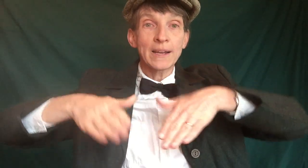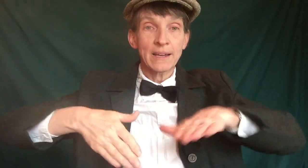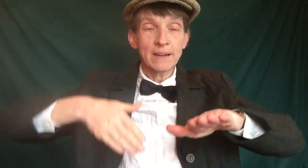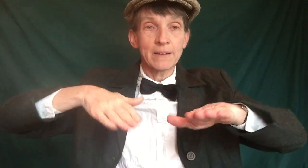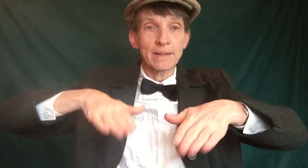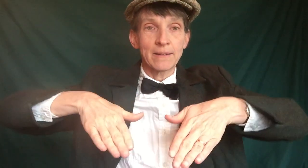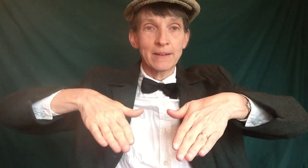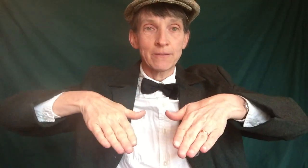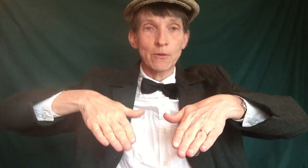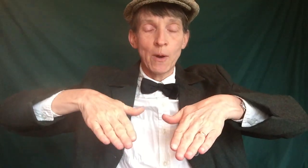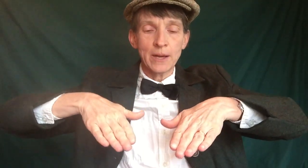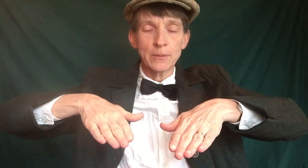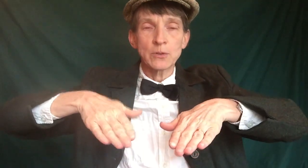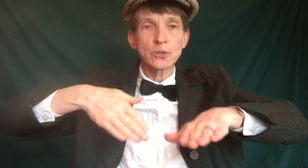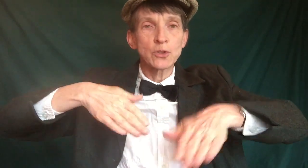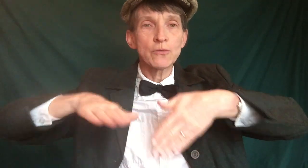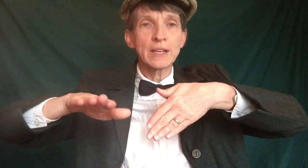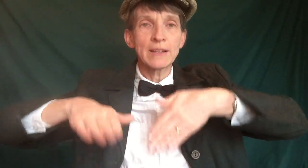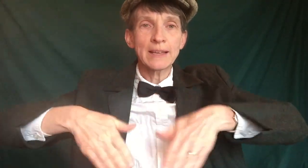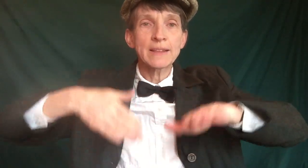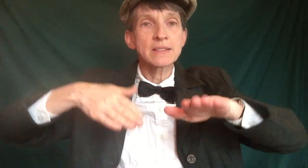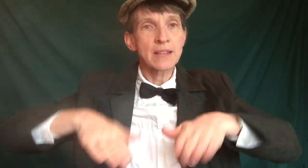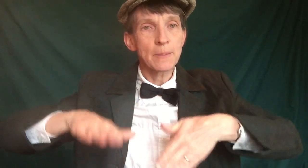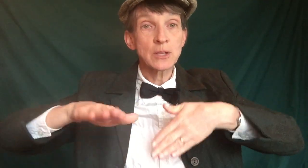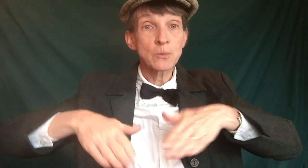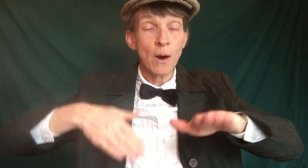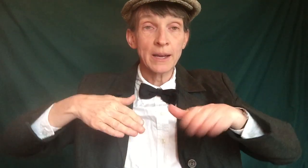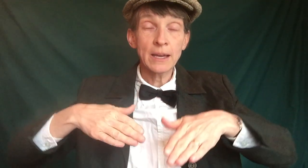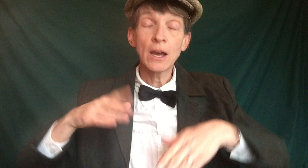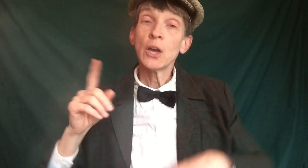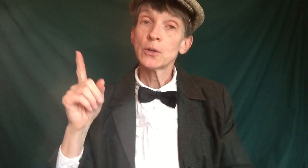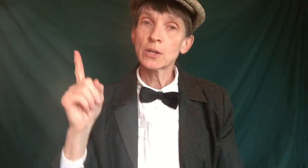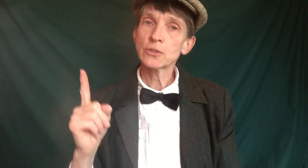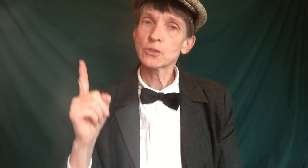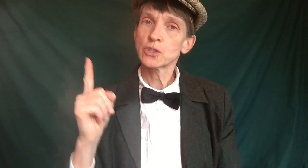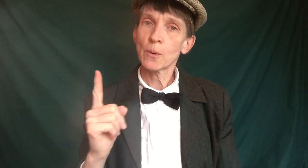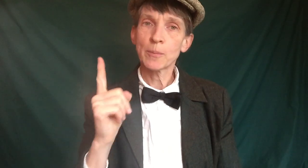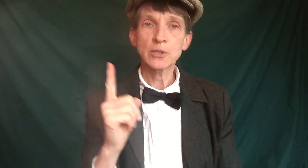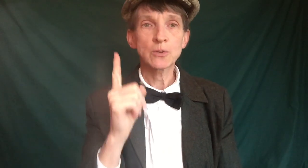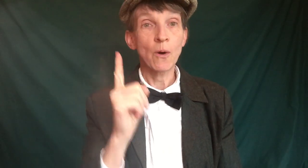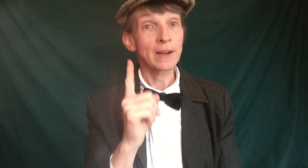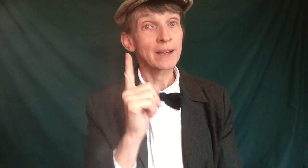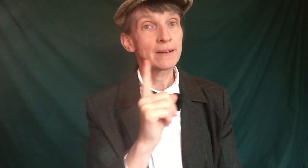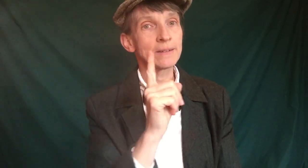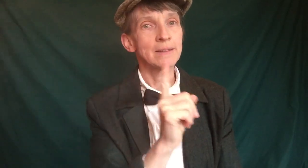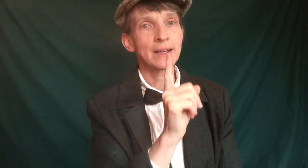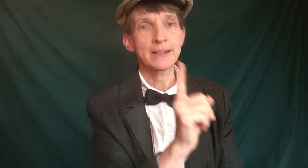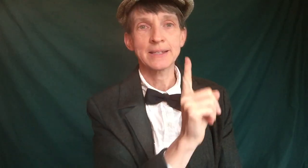Walking. For walking, we do our 2 feet like this, and that means walking. You can also show a person walking like this.